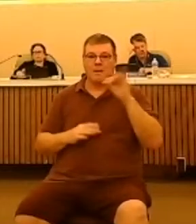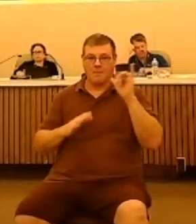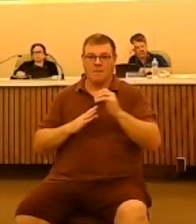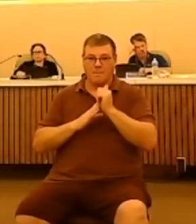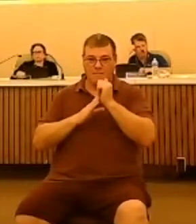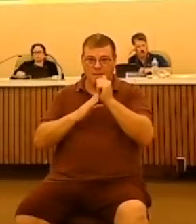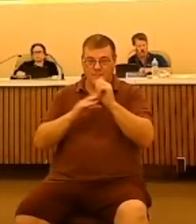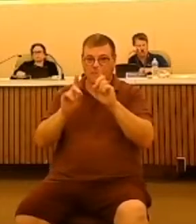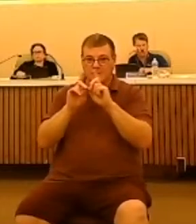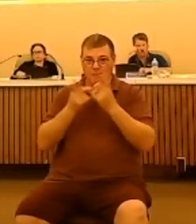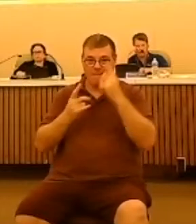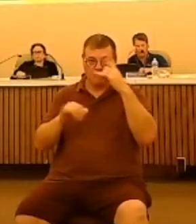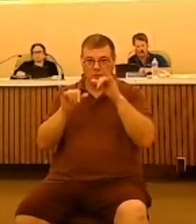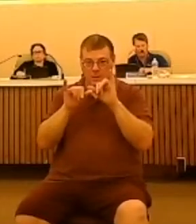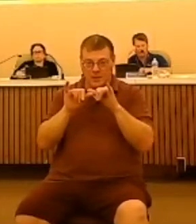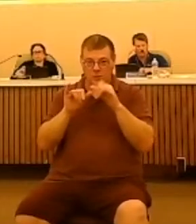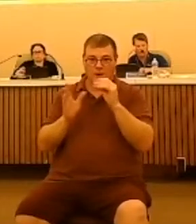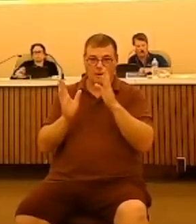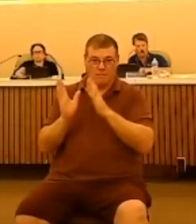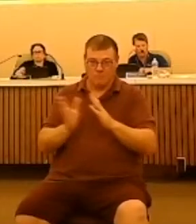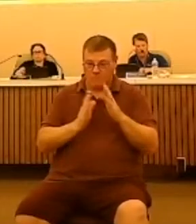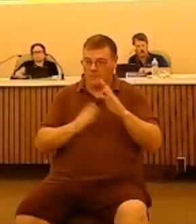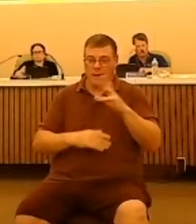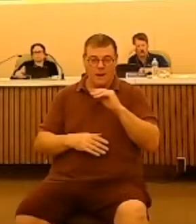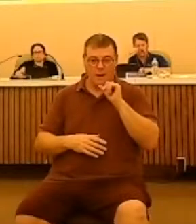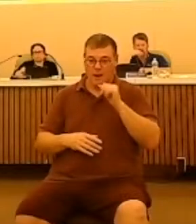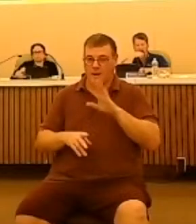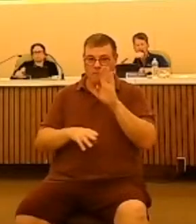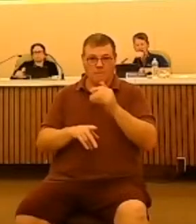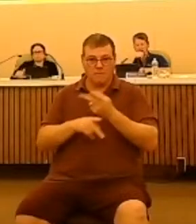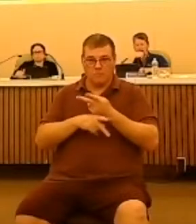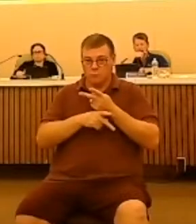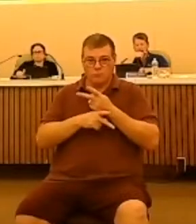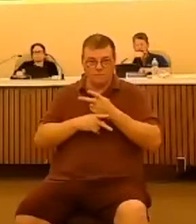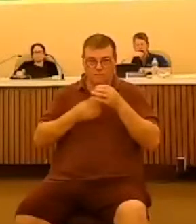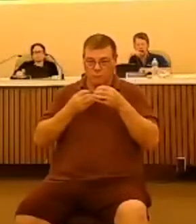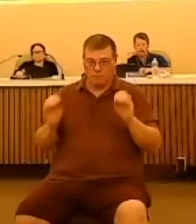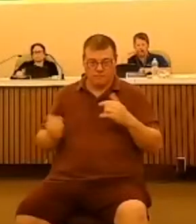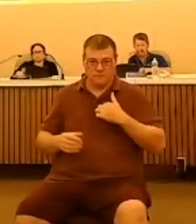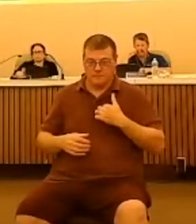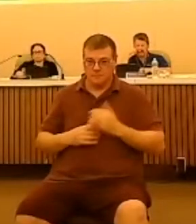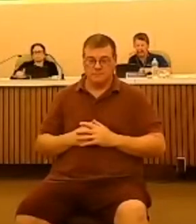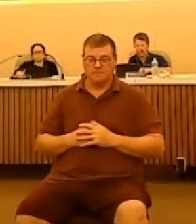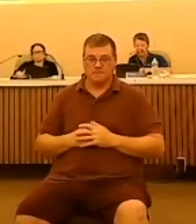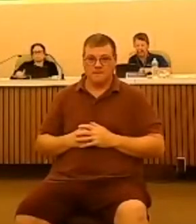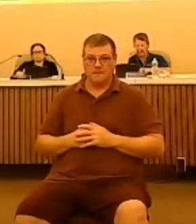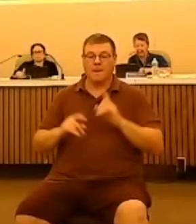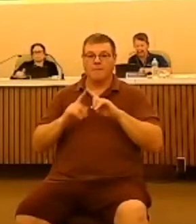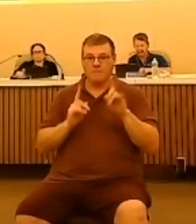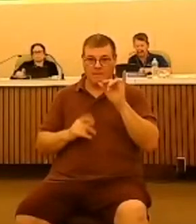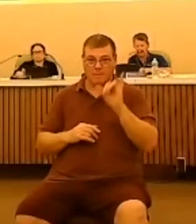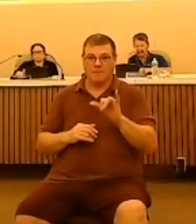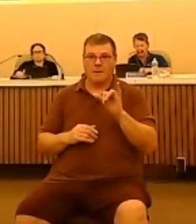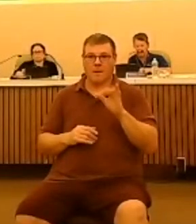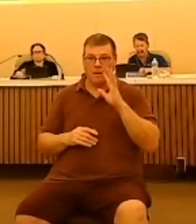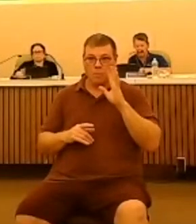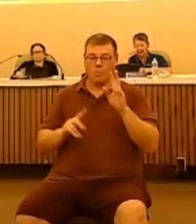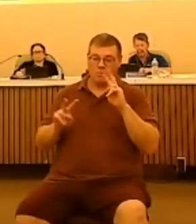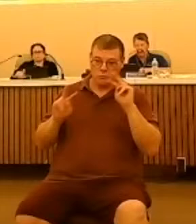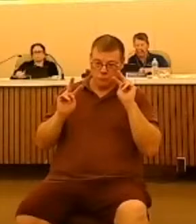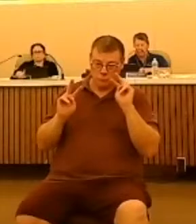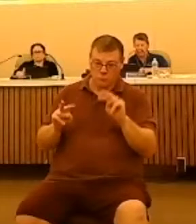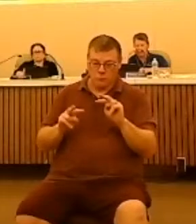the Department of Engineering and Planning, not by the supervisor's office. So, but that is something they would take a look